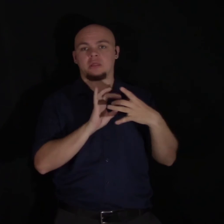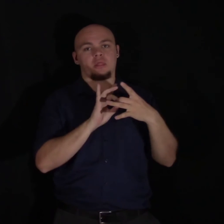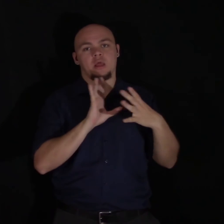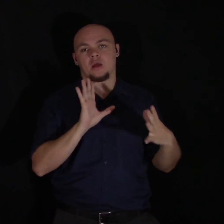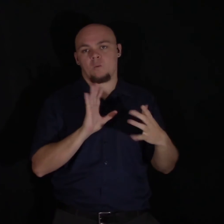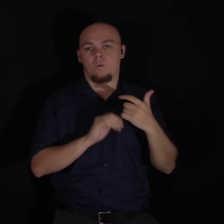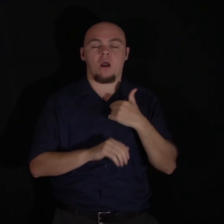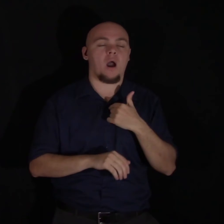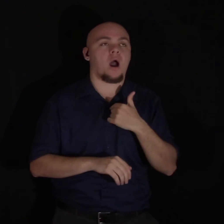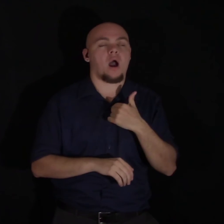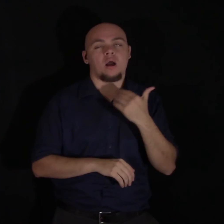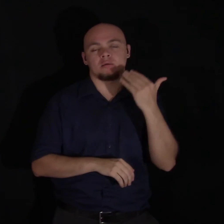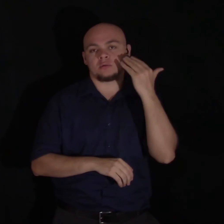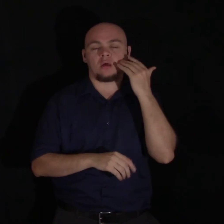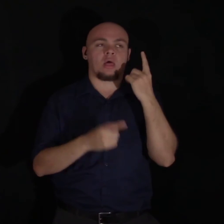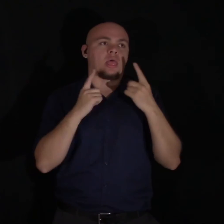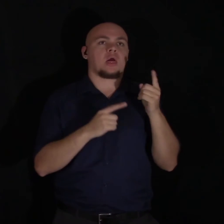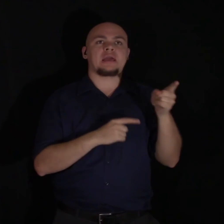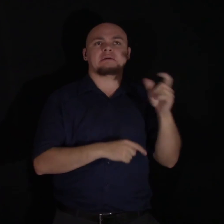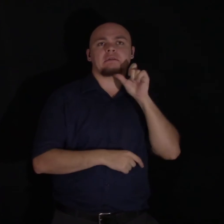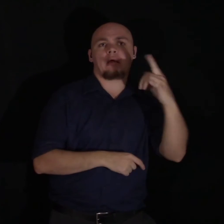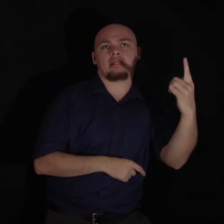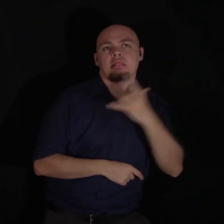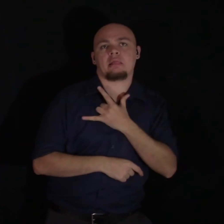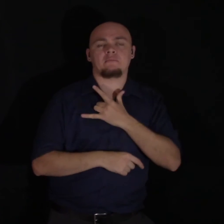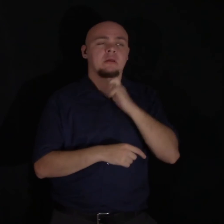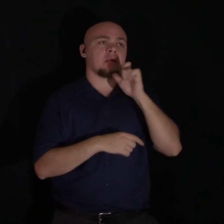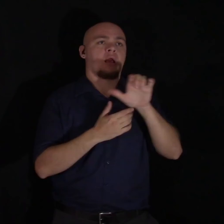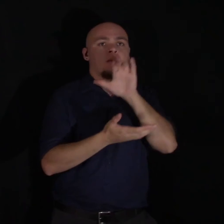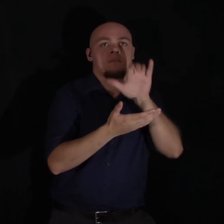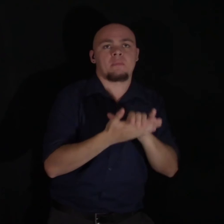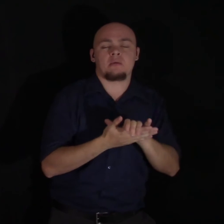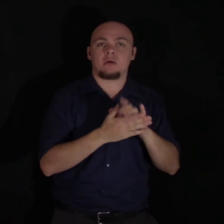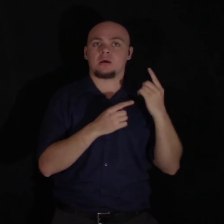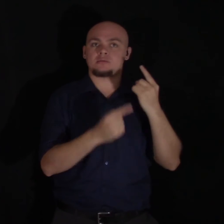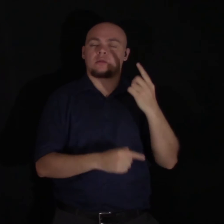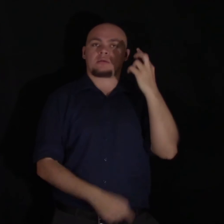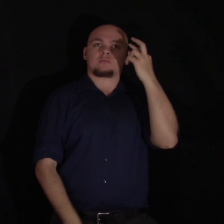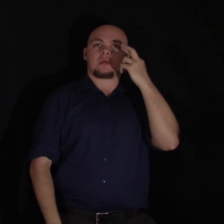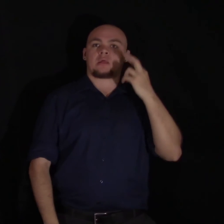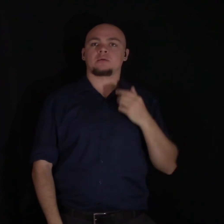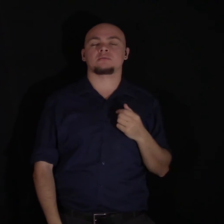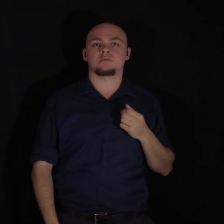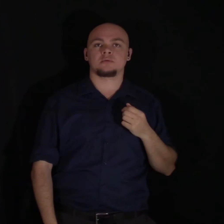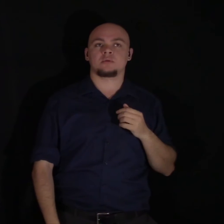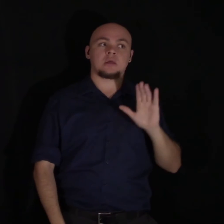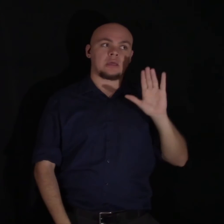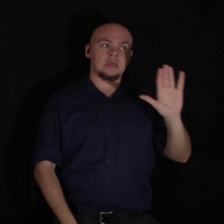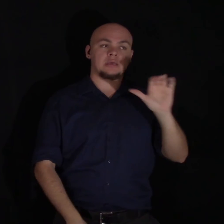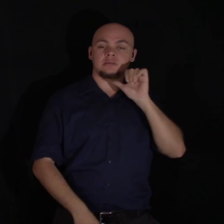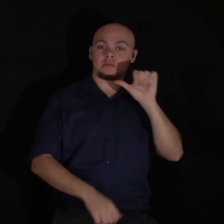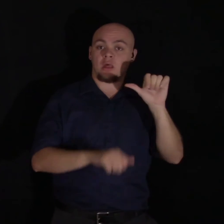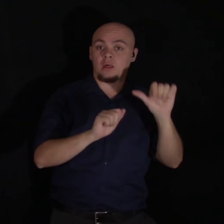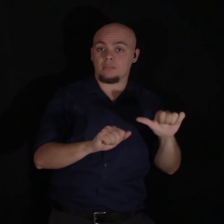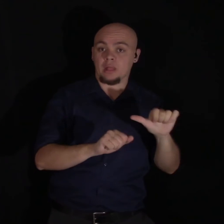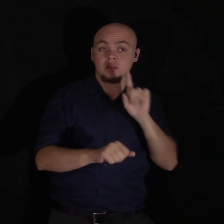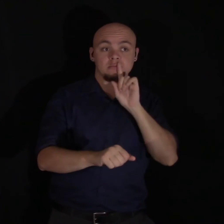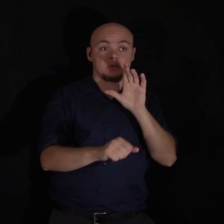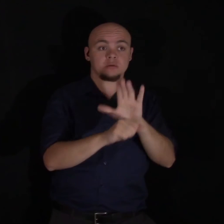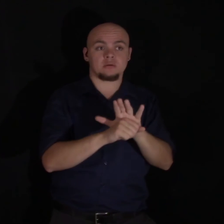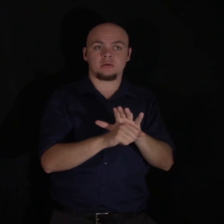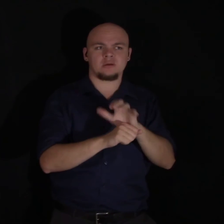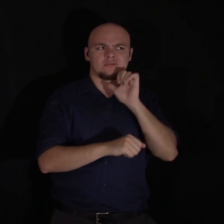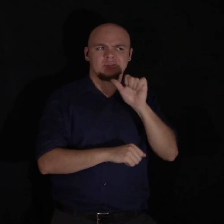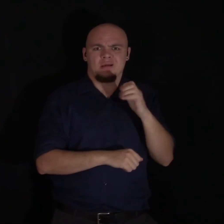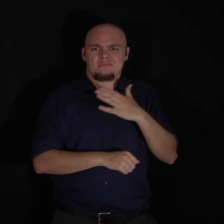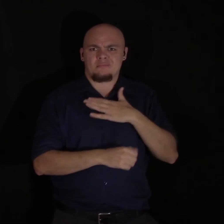I spent a lot of time wondering why Hector didn't love me enough to marry me, until I realized that his inability to commit had less to do with